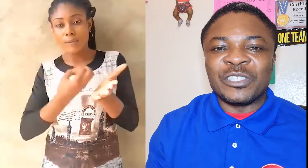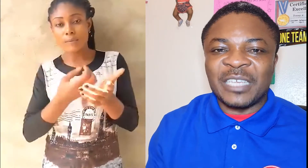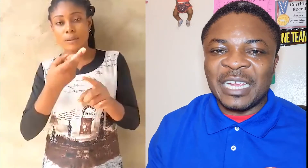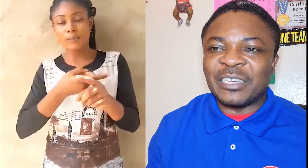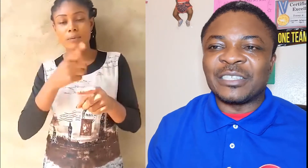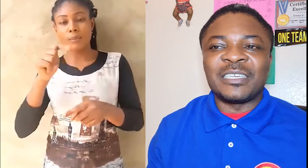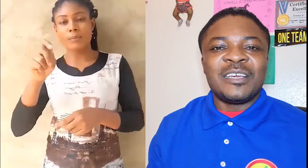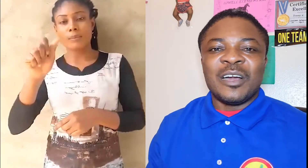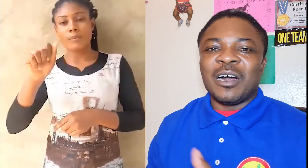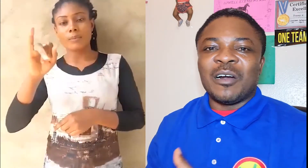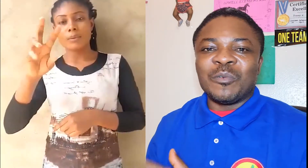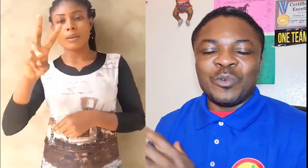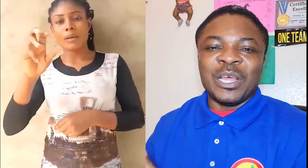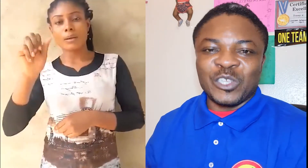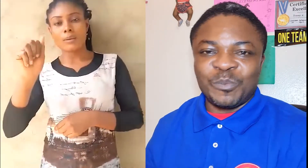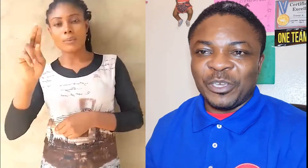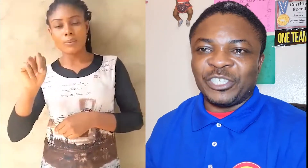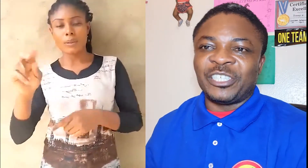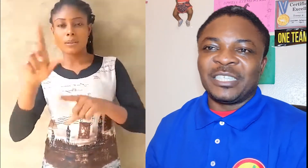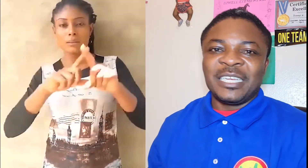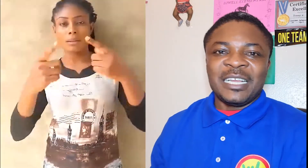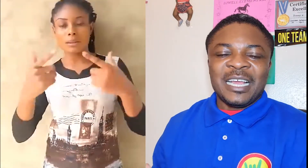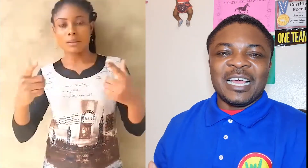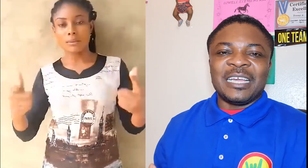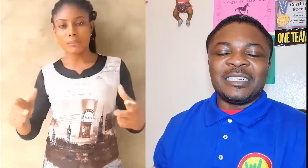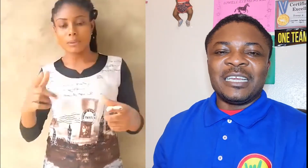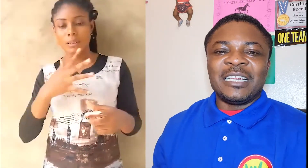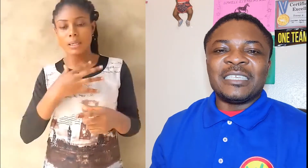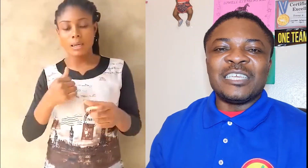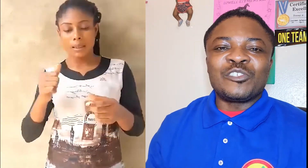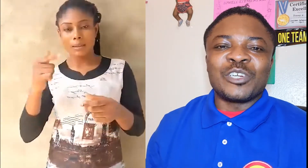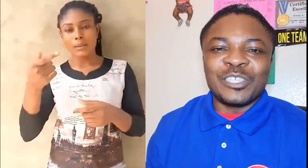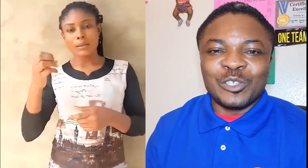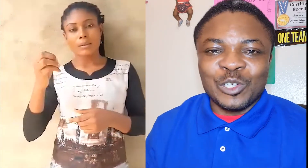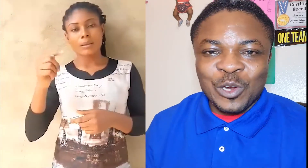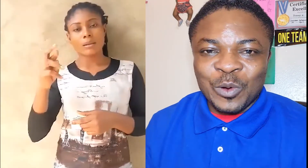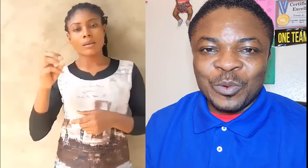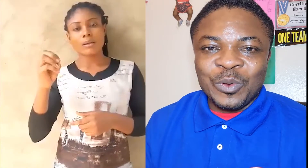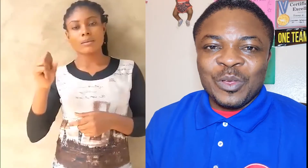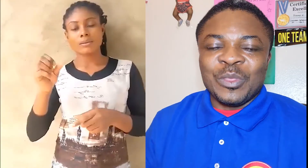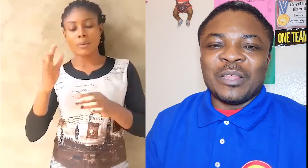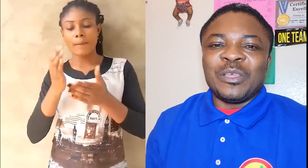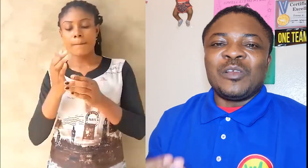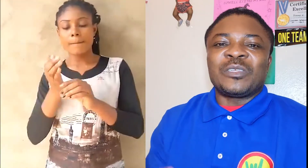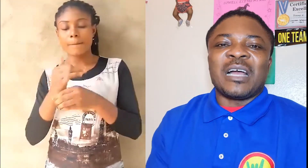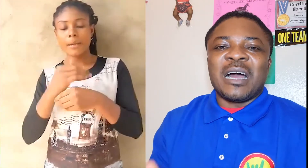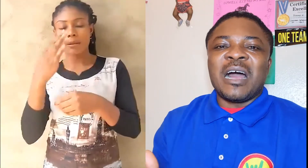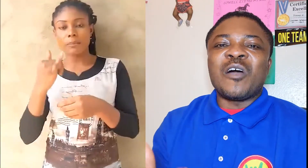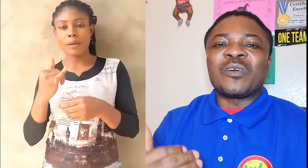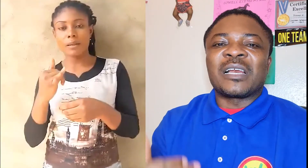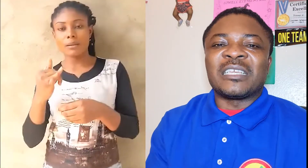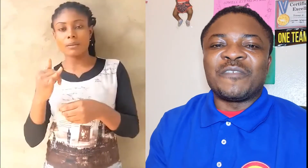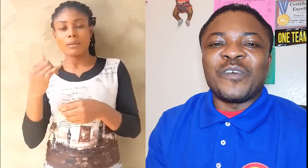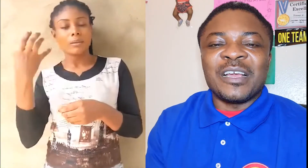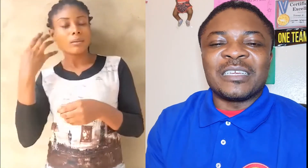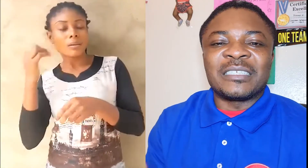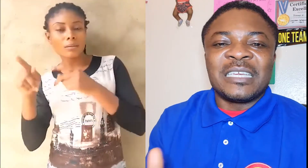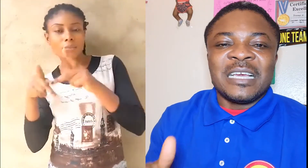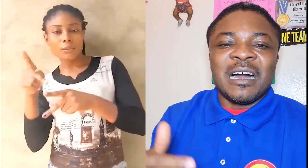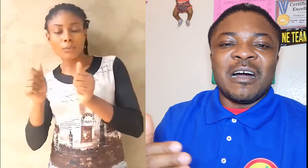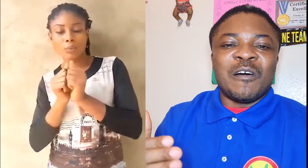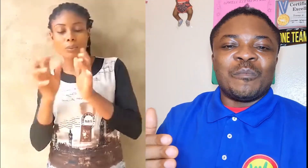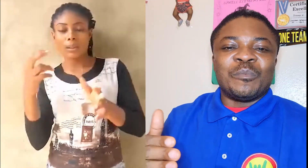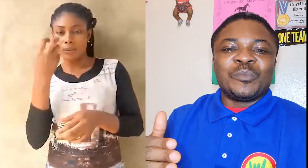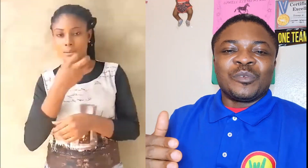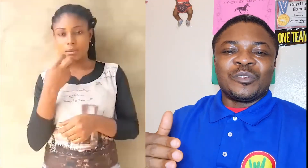by non-signers without speech. And it is interesting to know that they looked at how classifiers